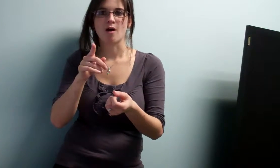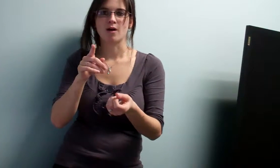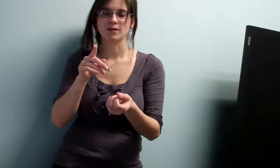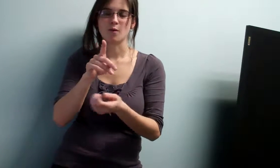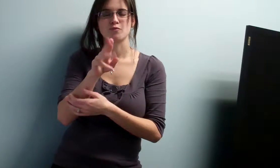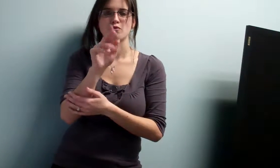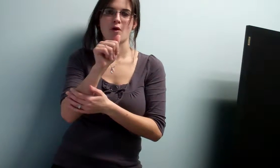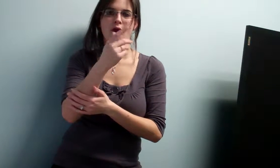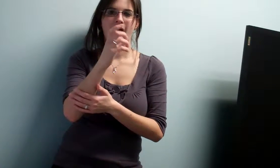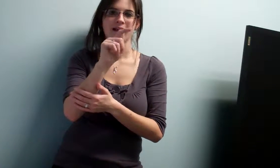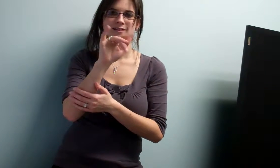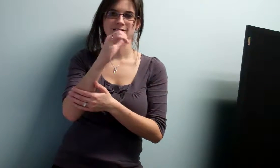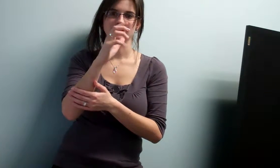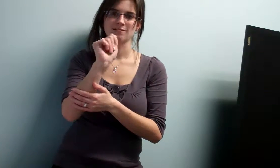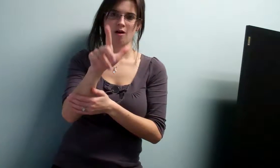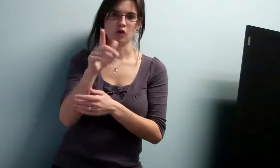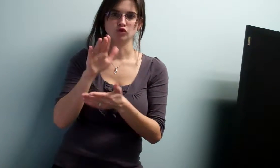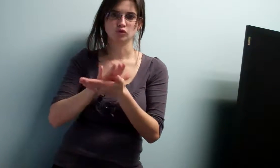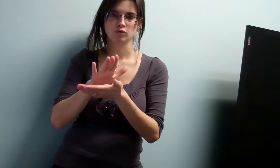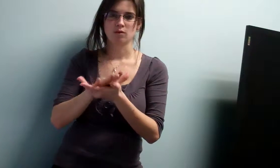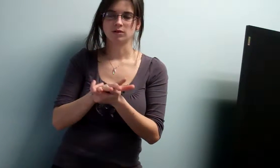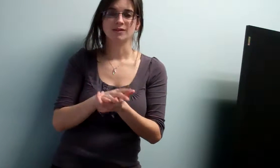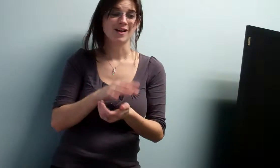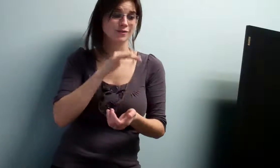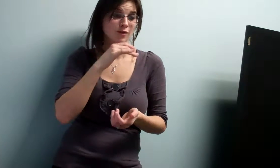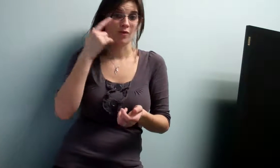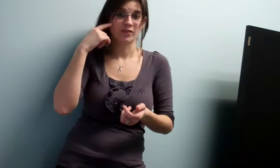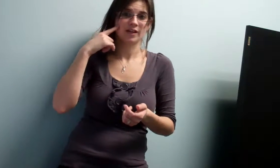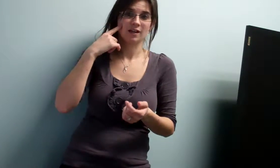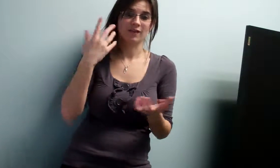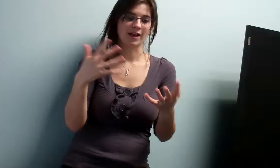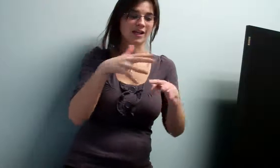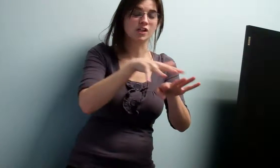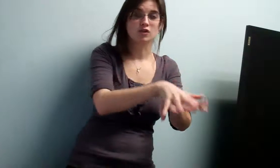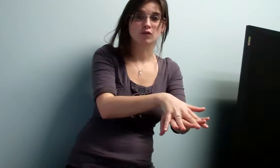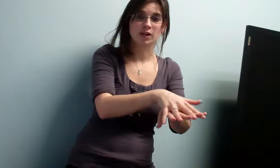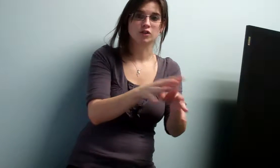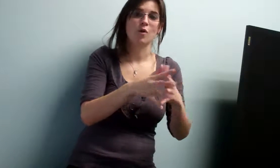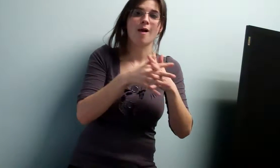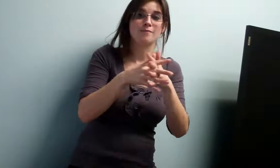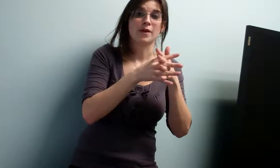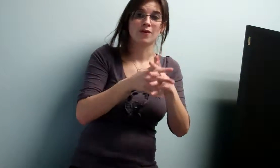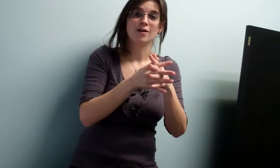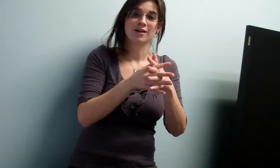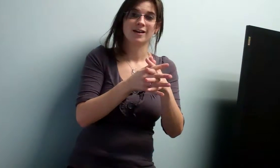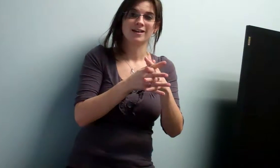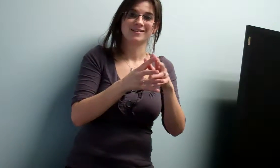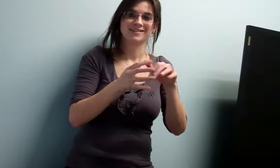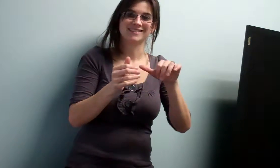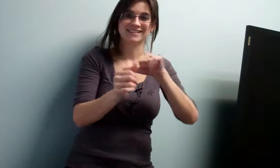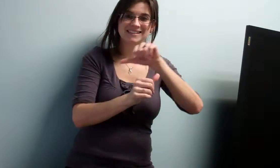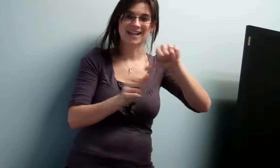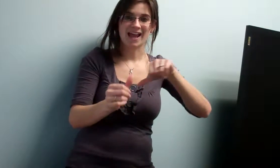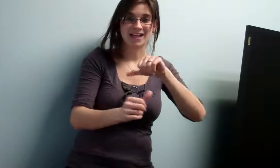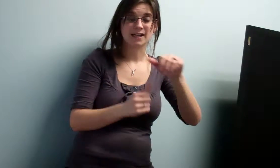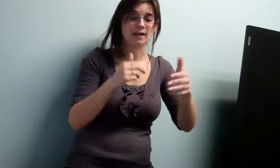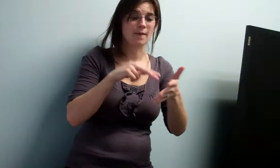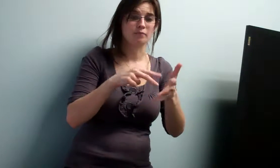Don't think that by integrating into American society, you're going to improve the race. You're just going to escape from the race.